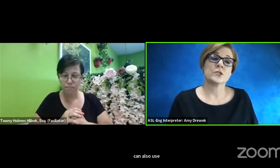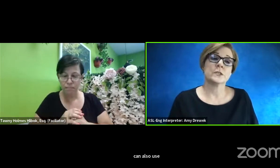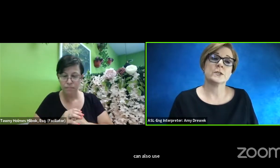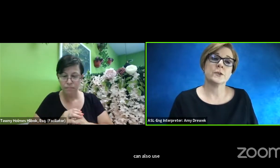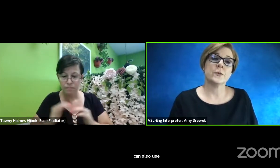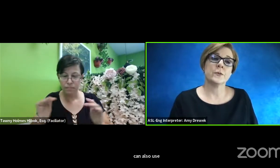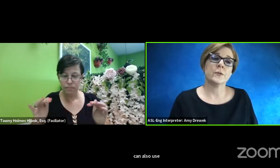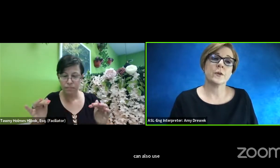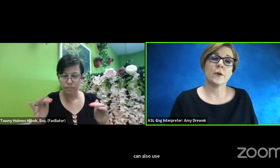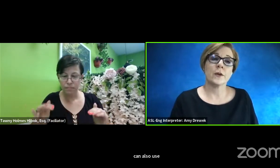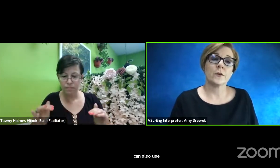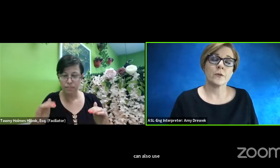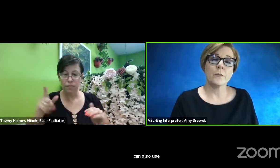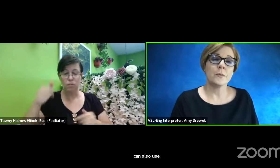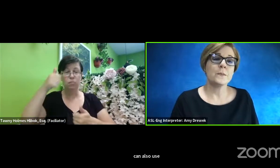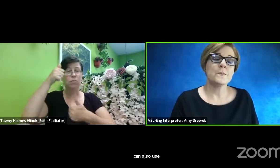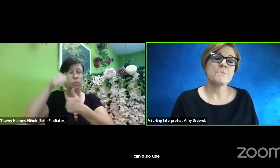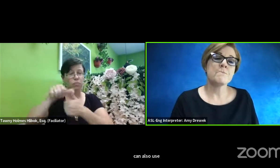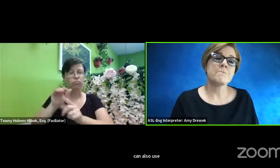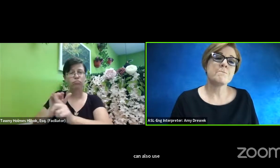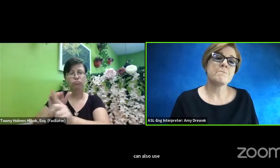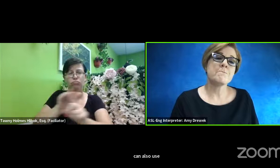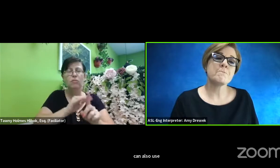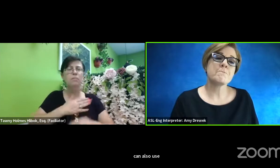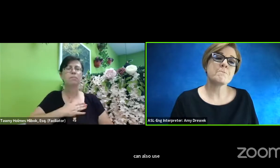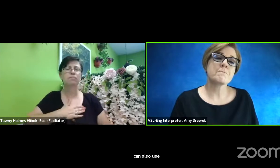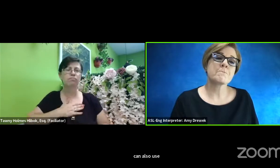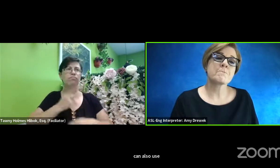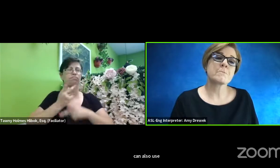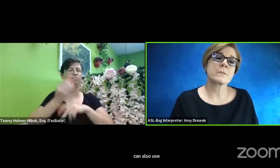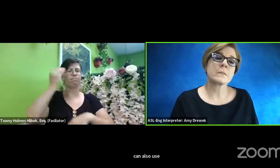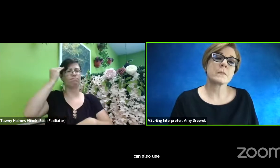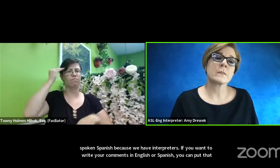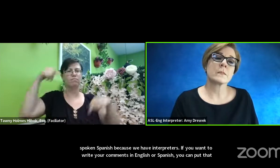your question to the greater group.